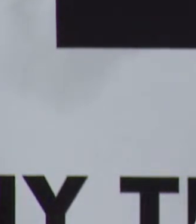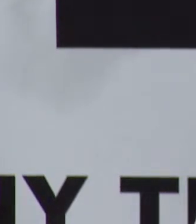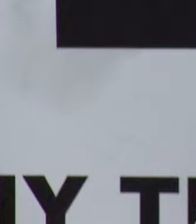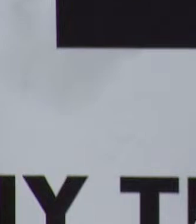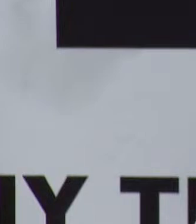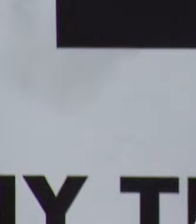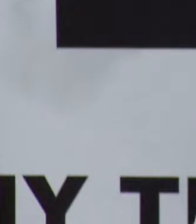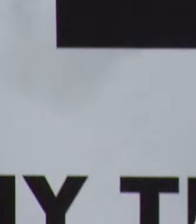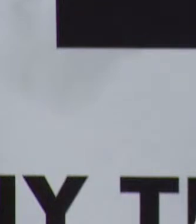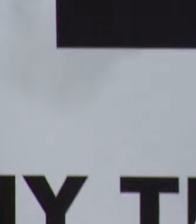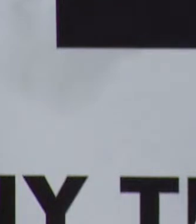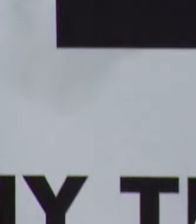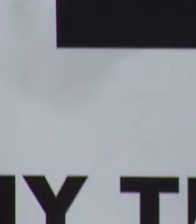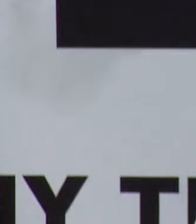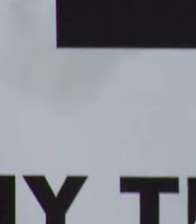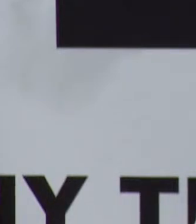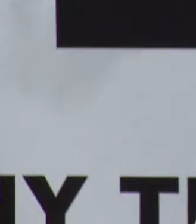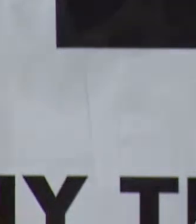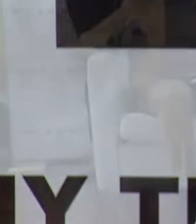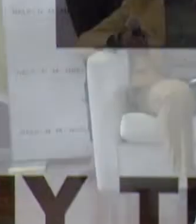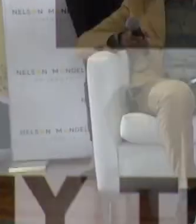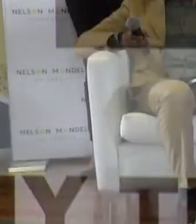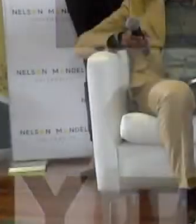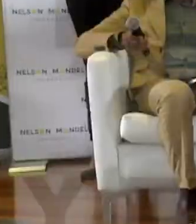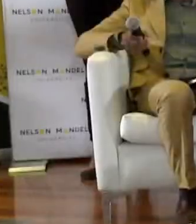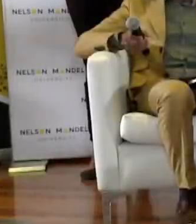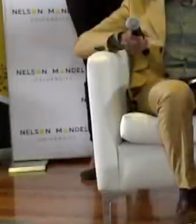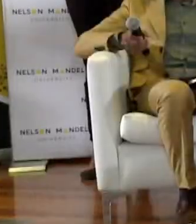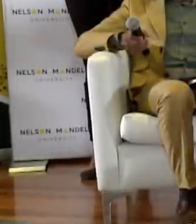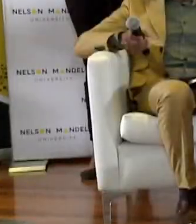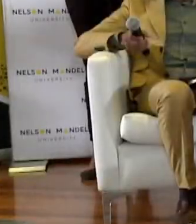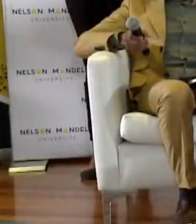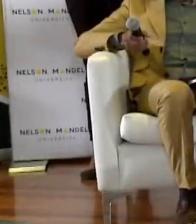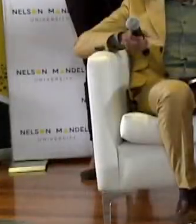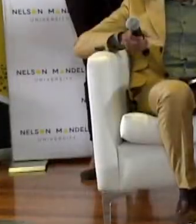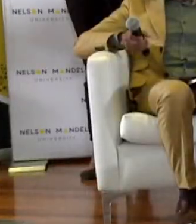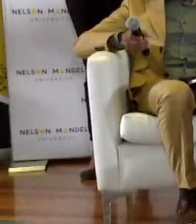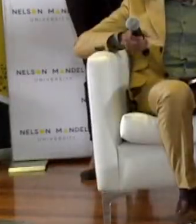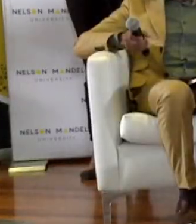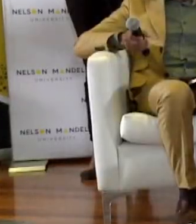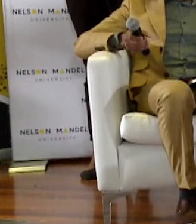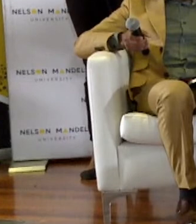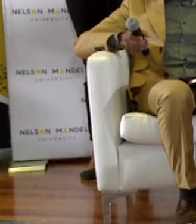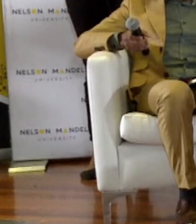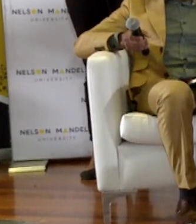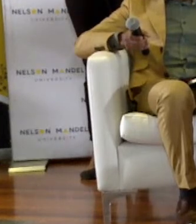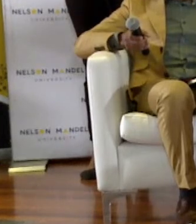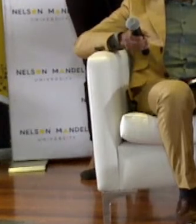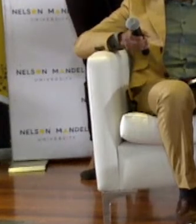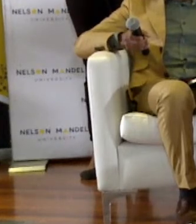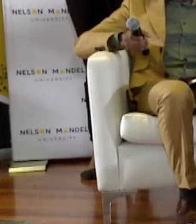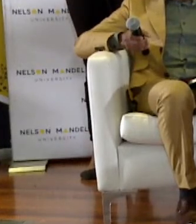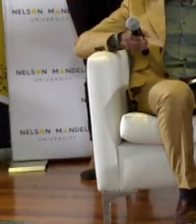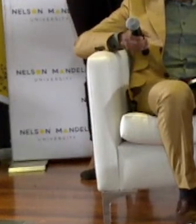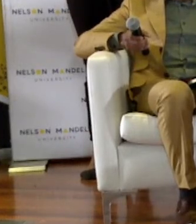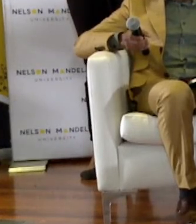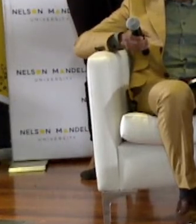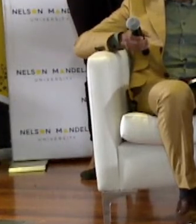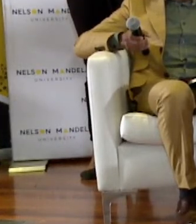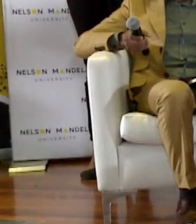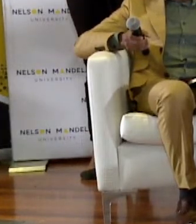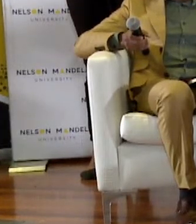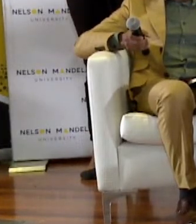online, your behavior, your conduct needs to be exactly the same as what is expected of you in your